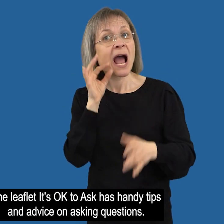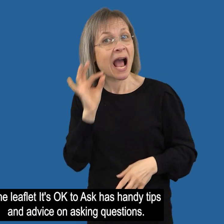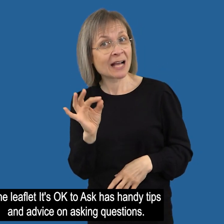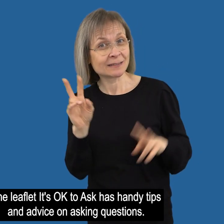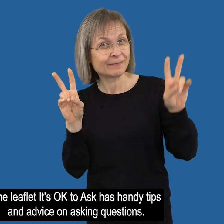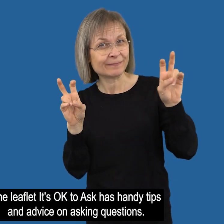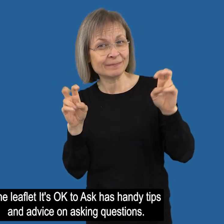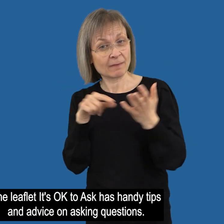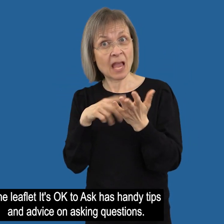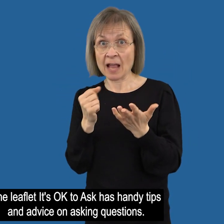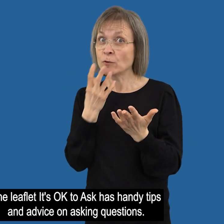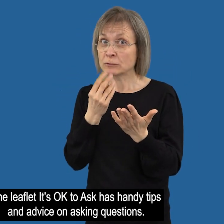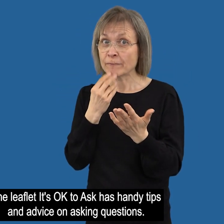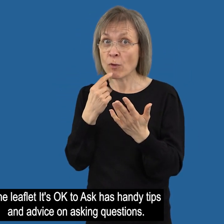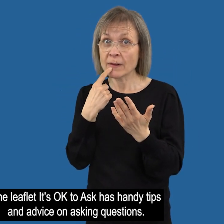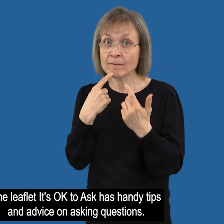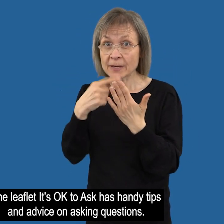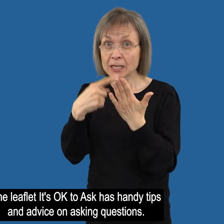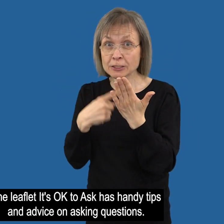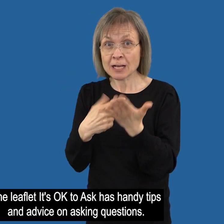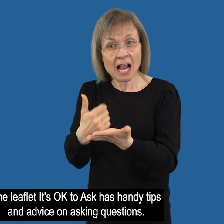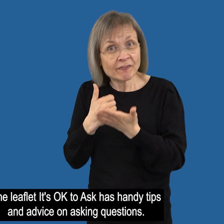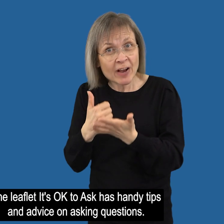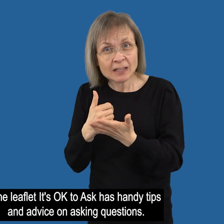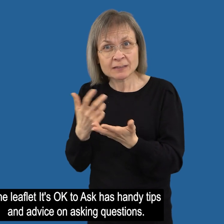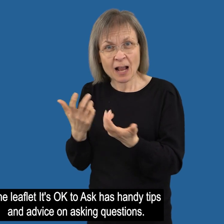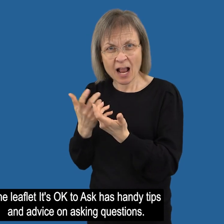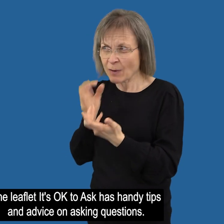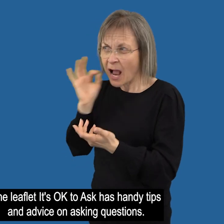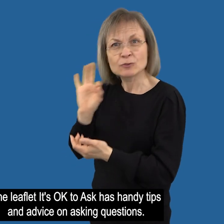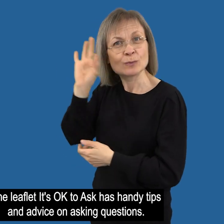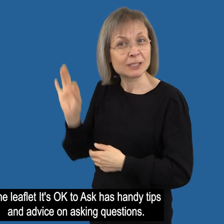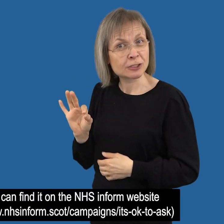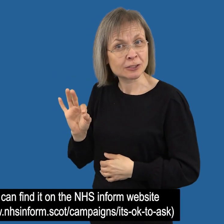asking questions. I can find it on the NHS Inform website.